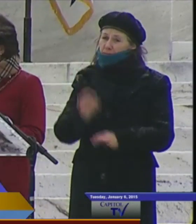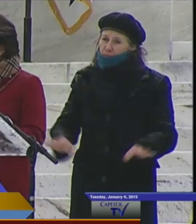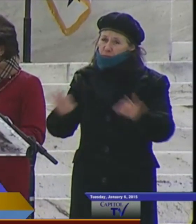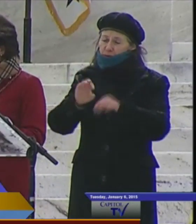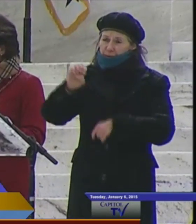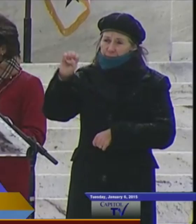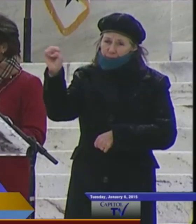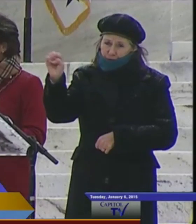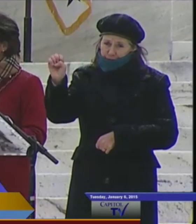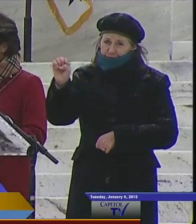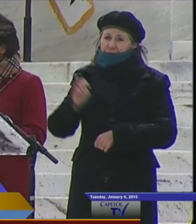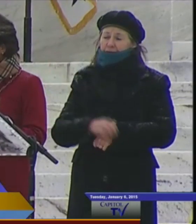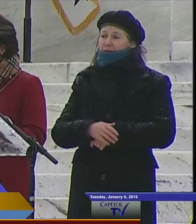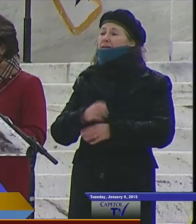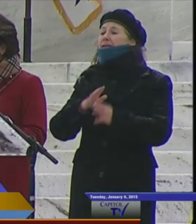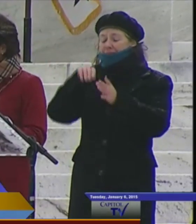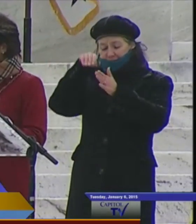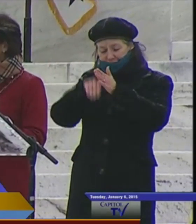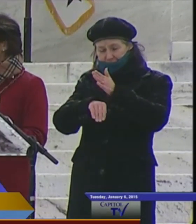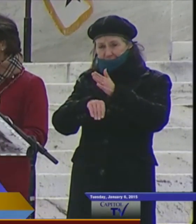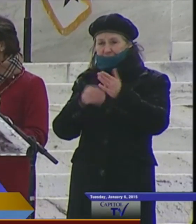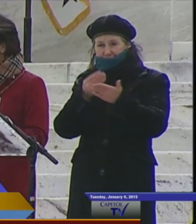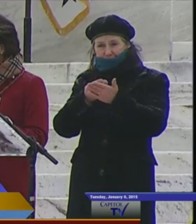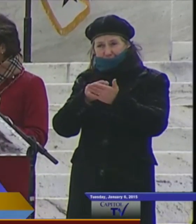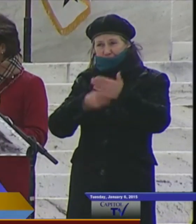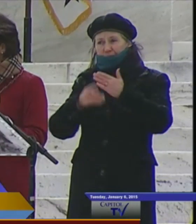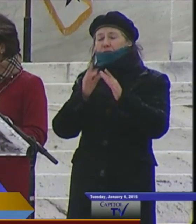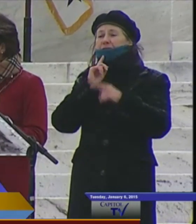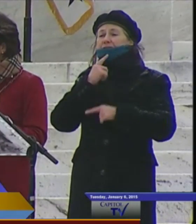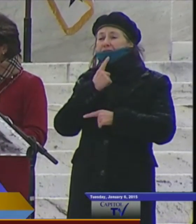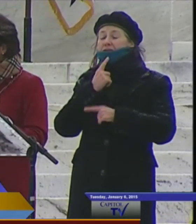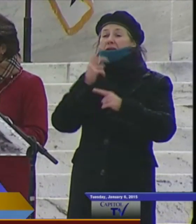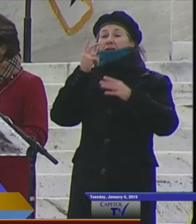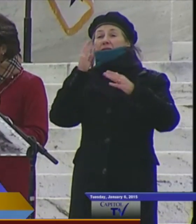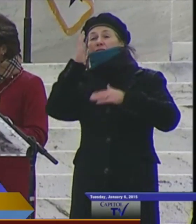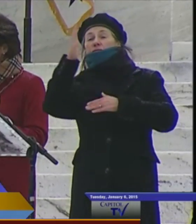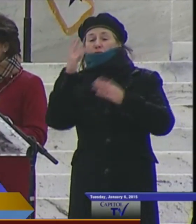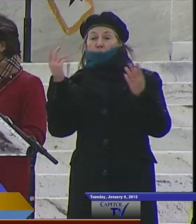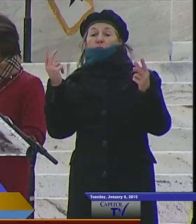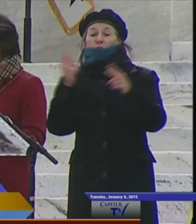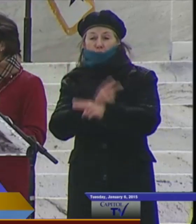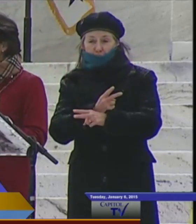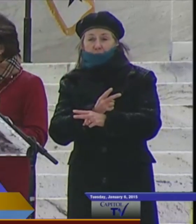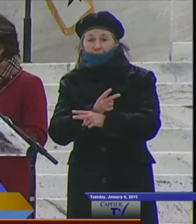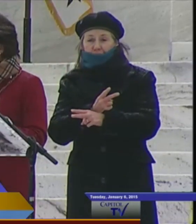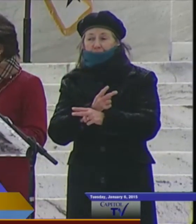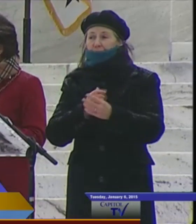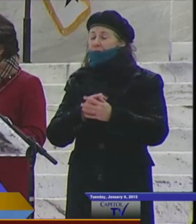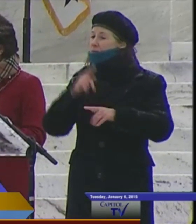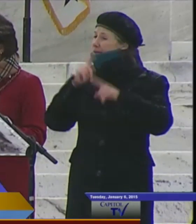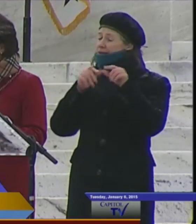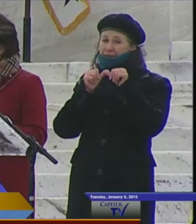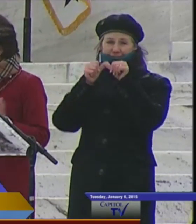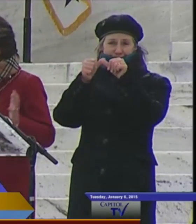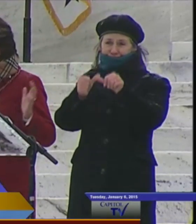our budget deficit is severe this year, and there's even darker clouds on the horizon. We can't continue what we've been